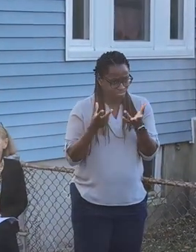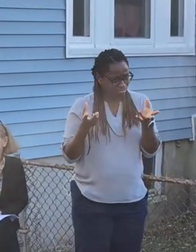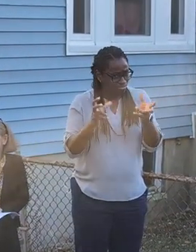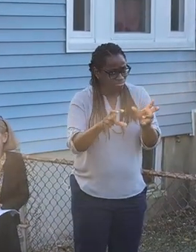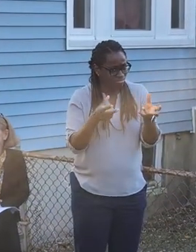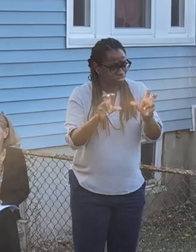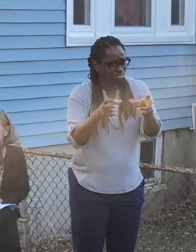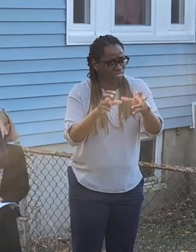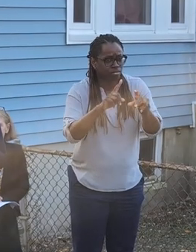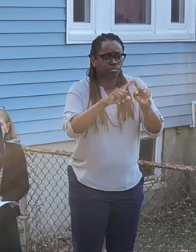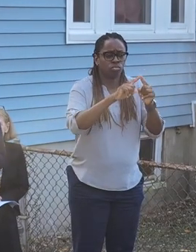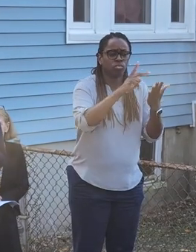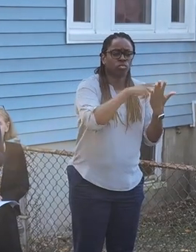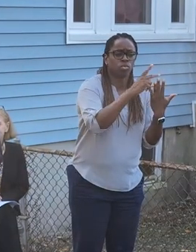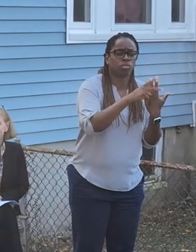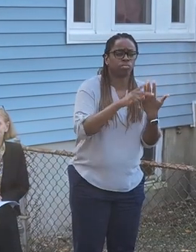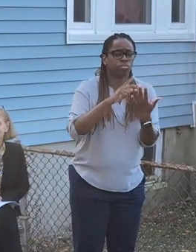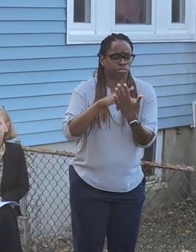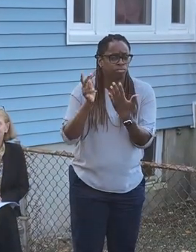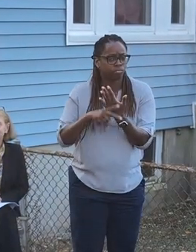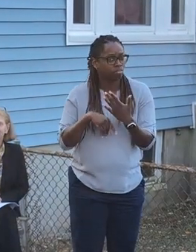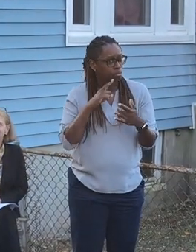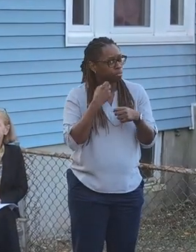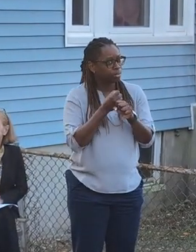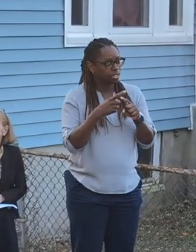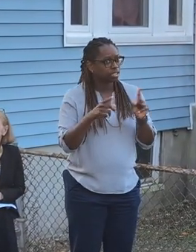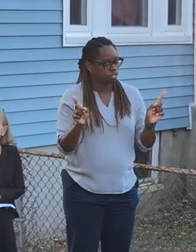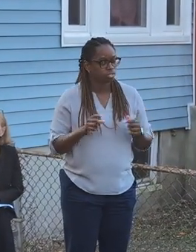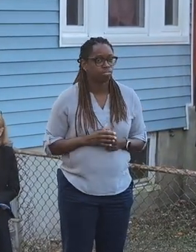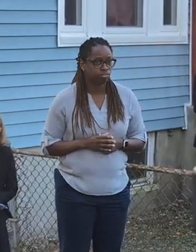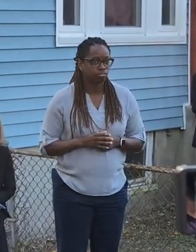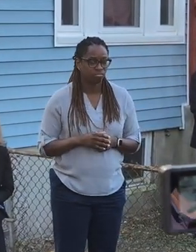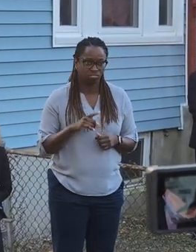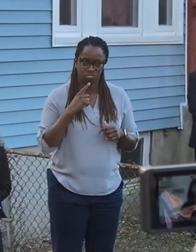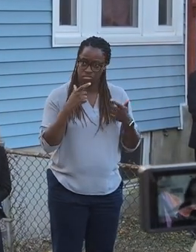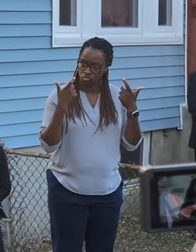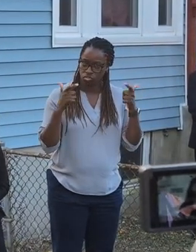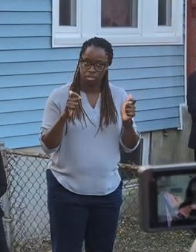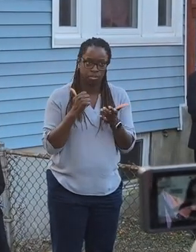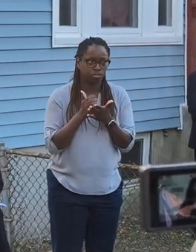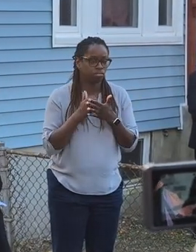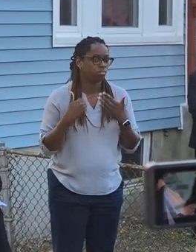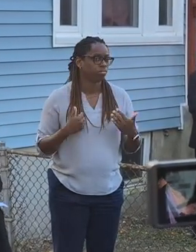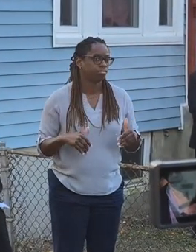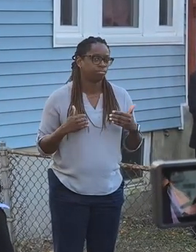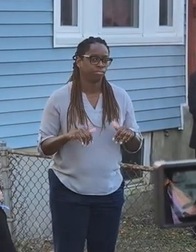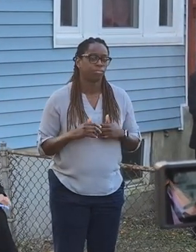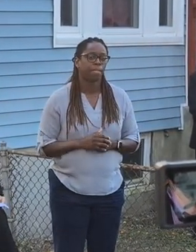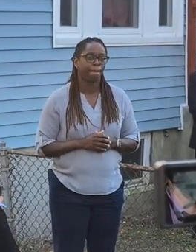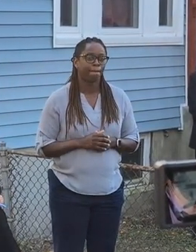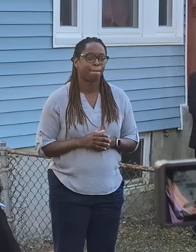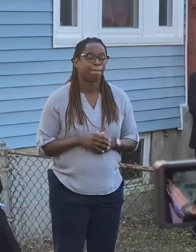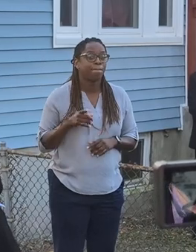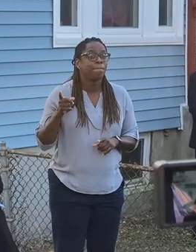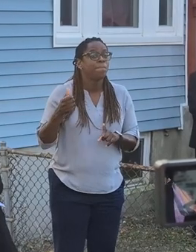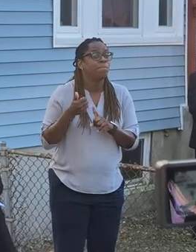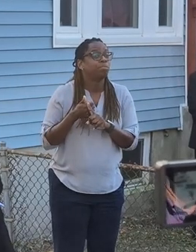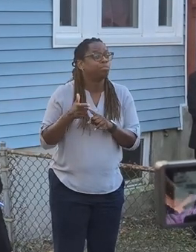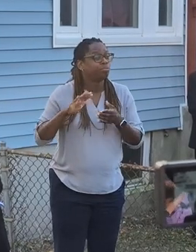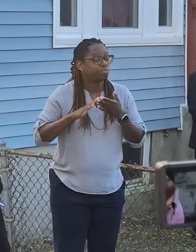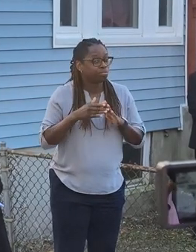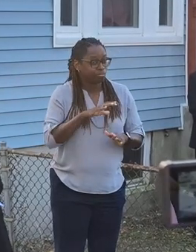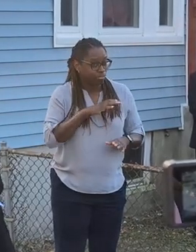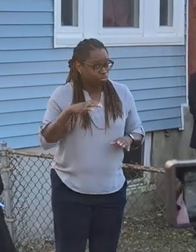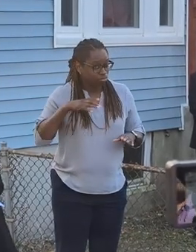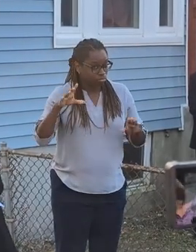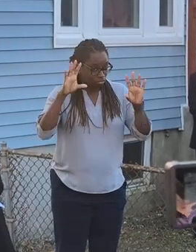and can help right away. Madam President, Lujan has also been such a staunch and strong